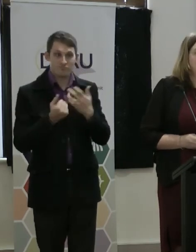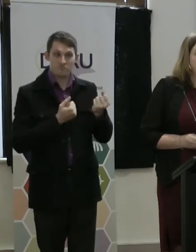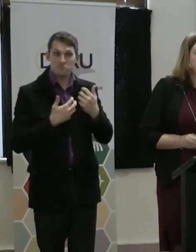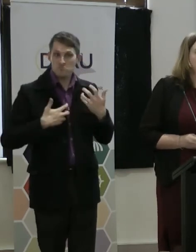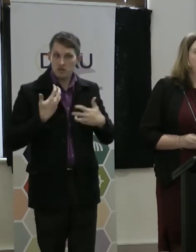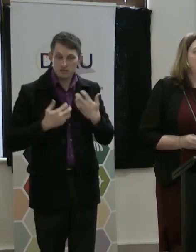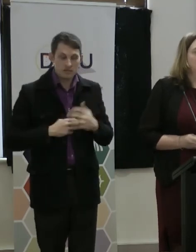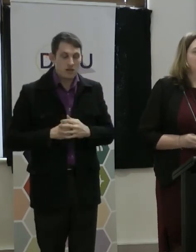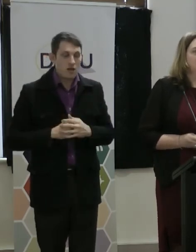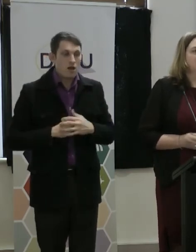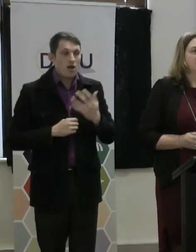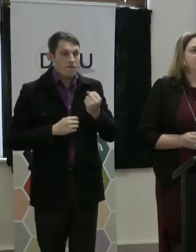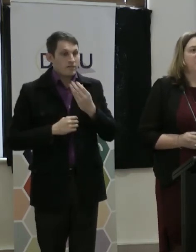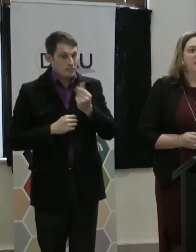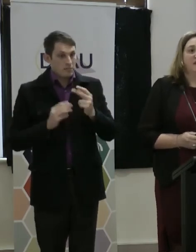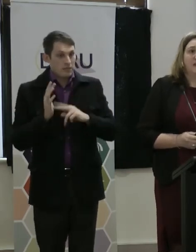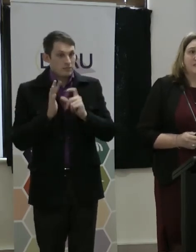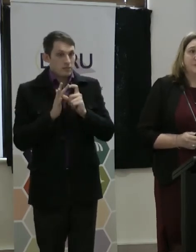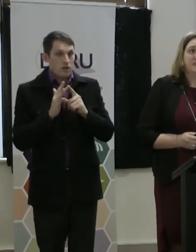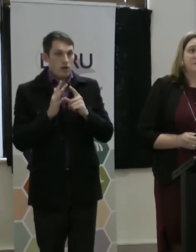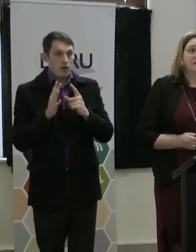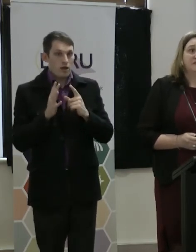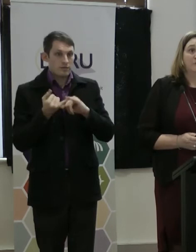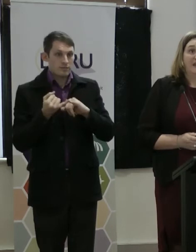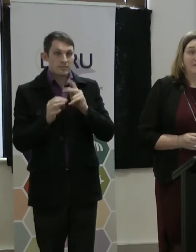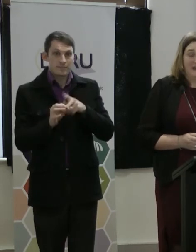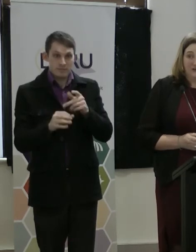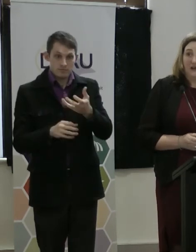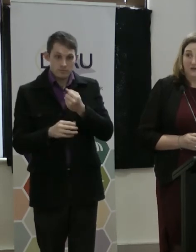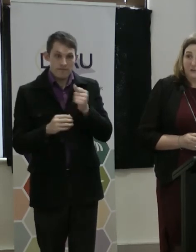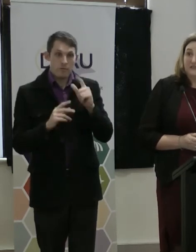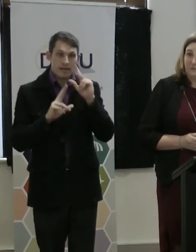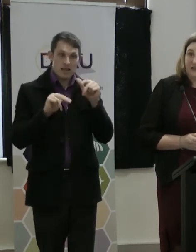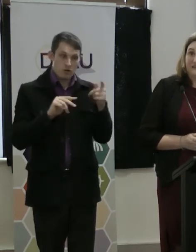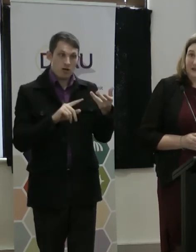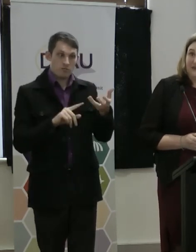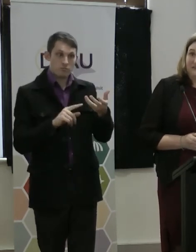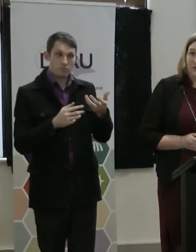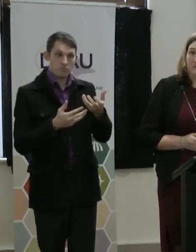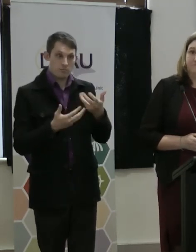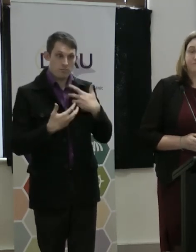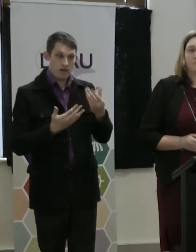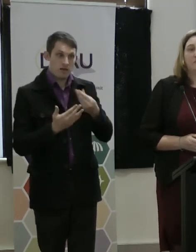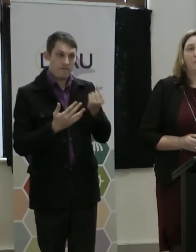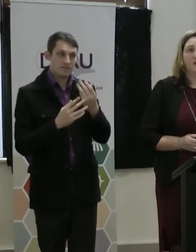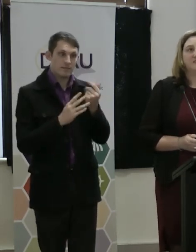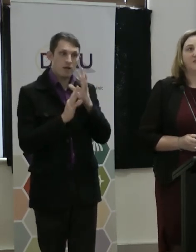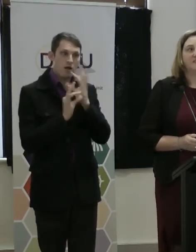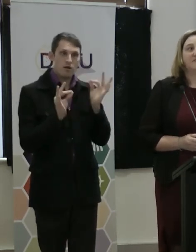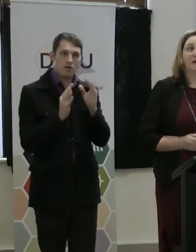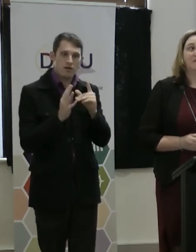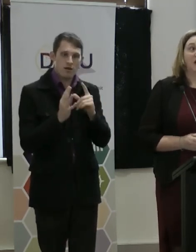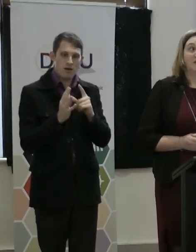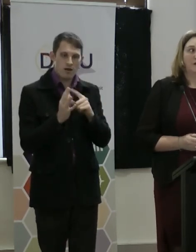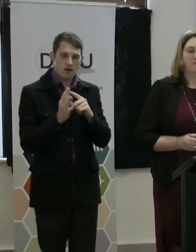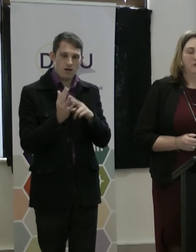have participants who ring up themselves. We have carers for participants. We have had anonymous complaints come in as well. Most of those